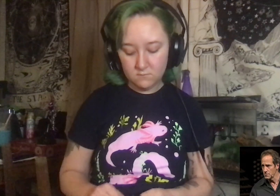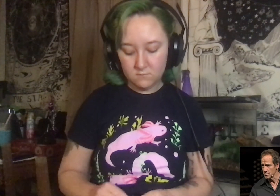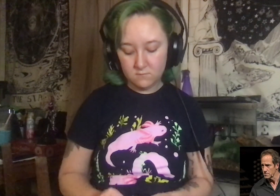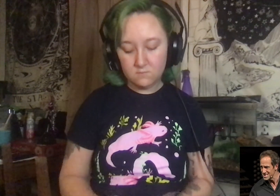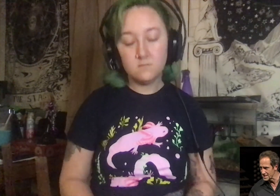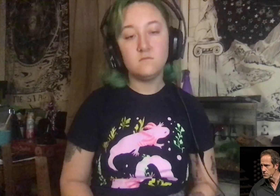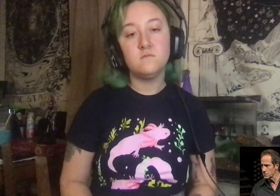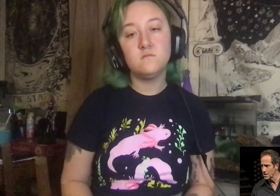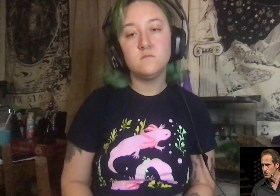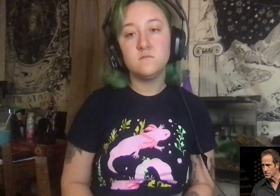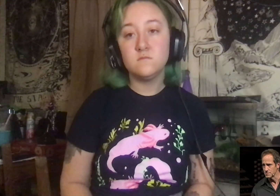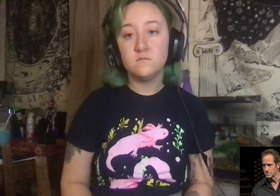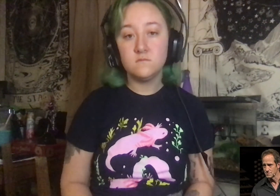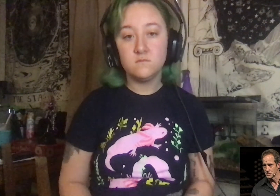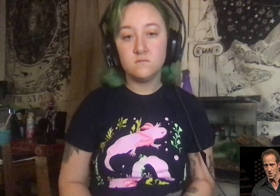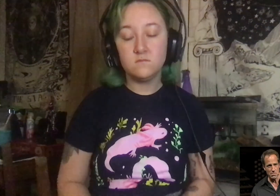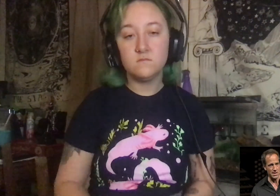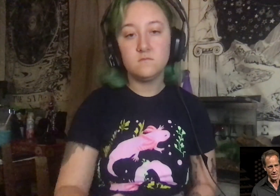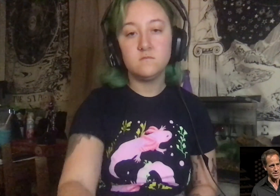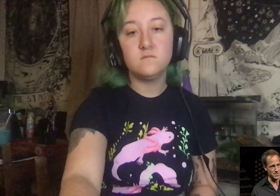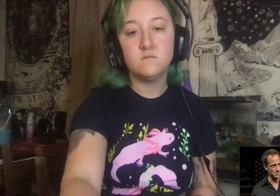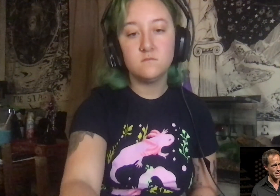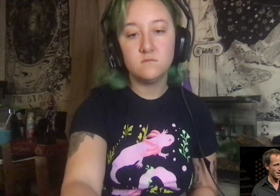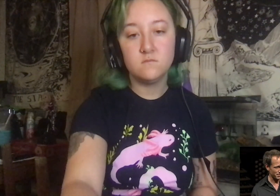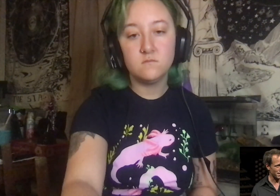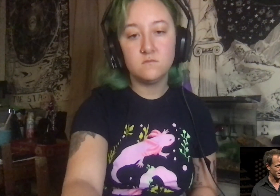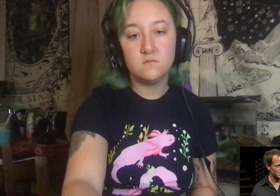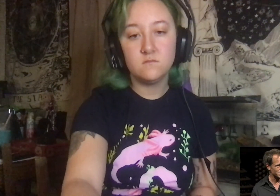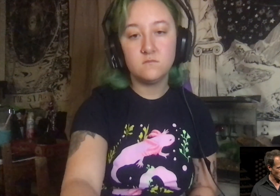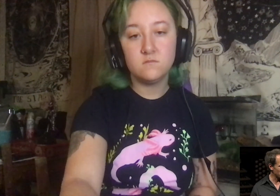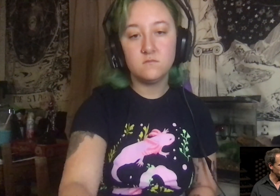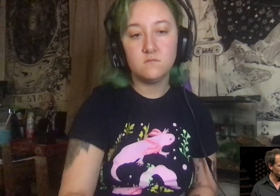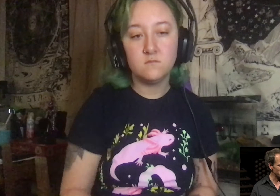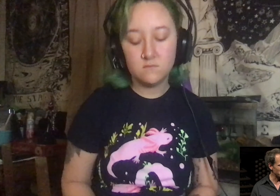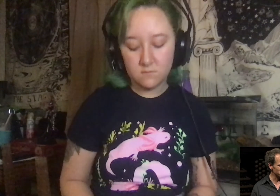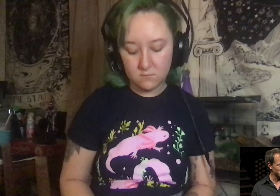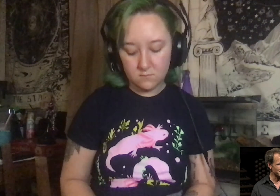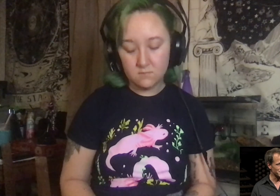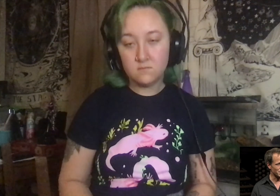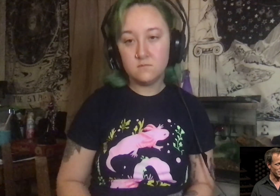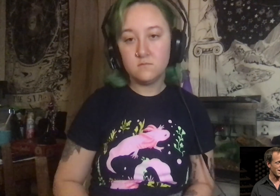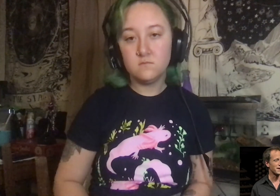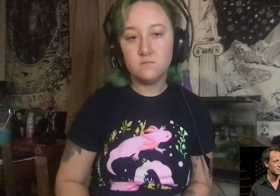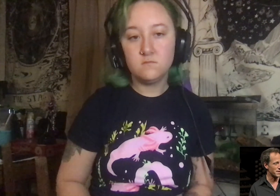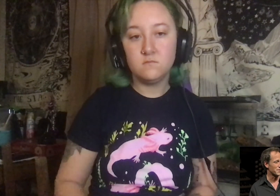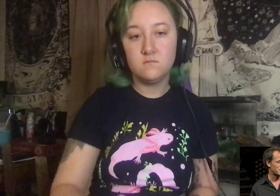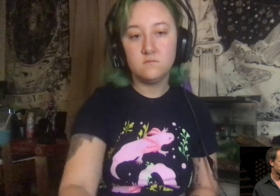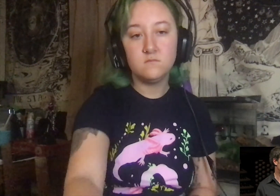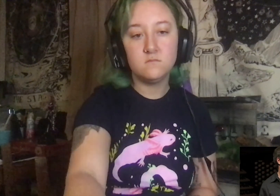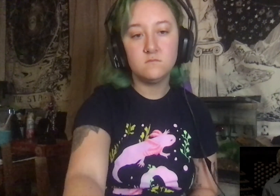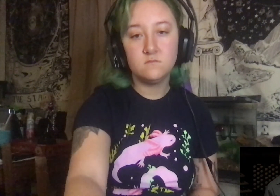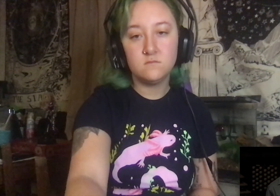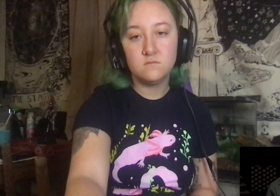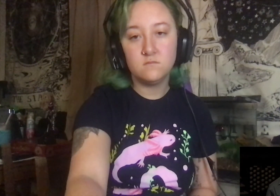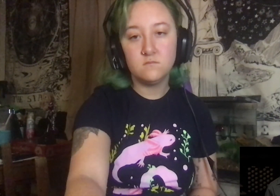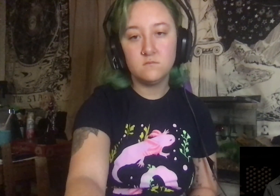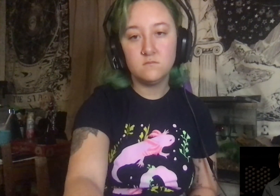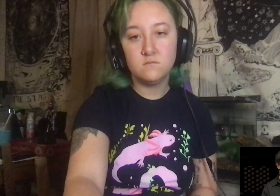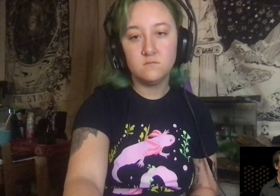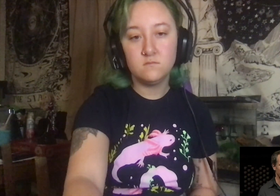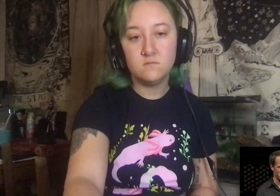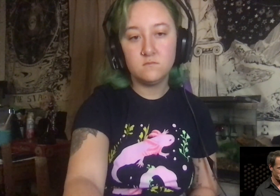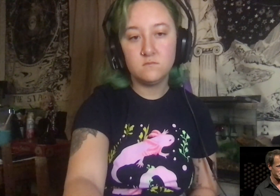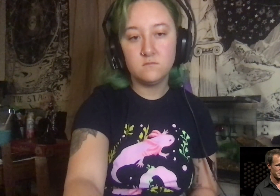Manual labor, skilled labor. Somebody needs to be out there talking about the forgotten benefits. I'm talking